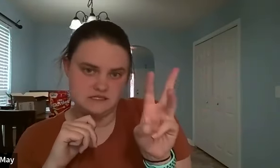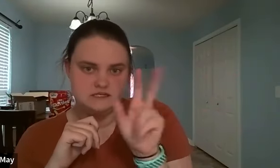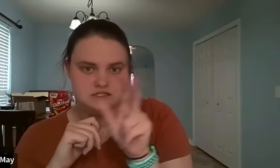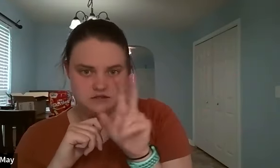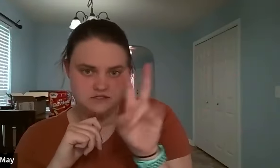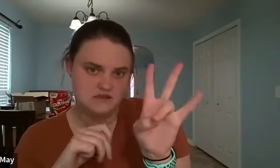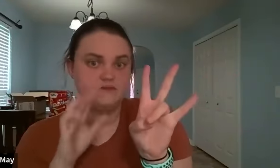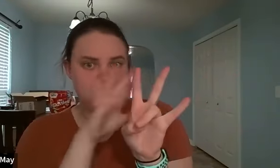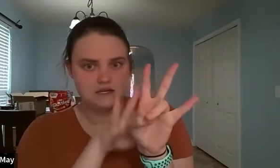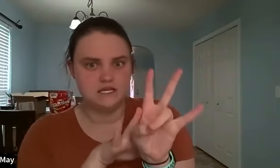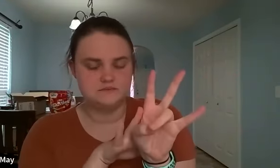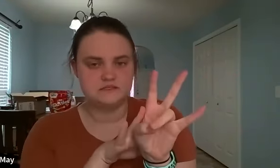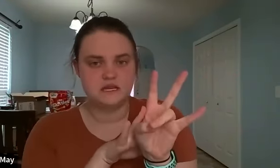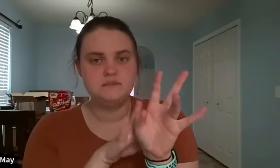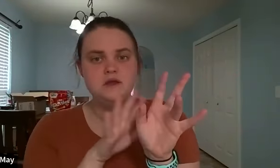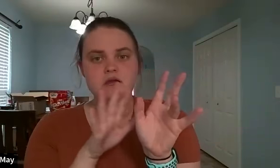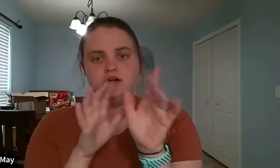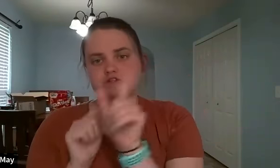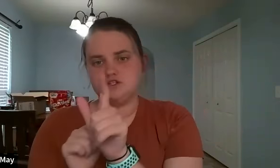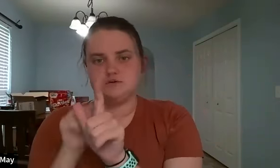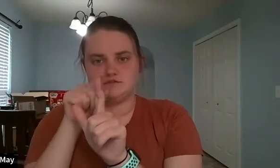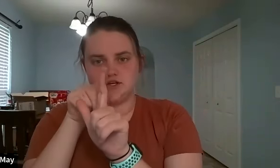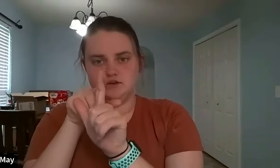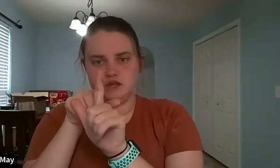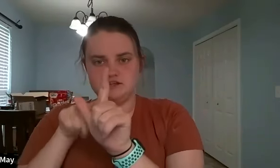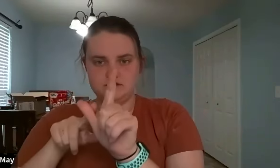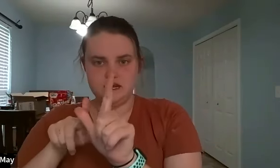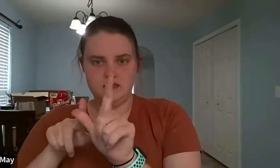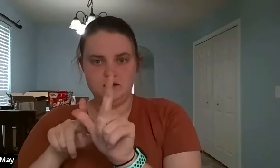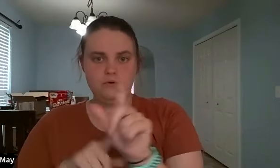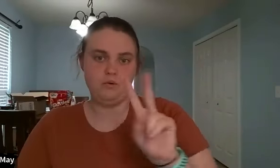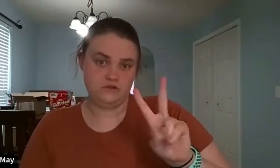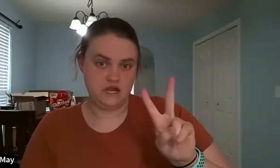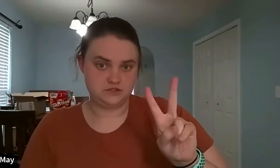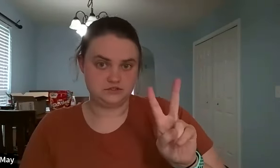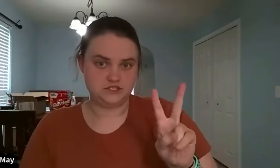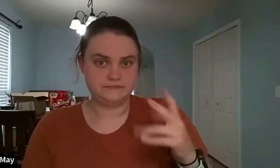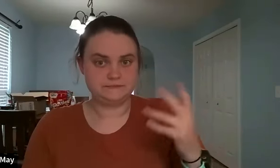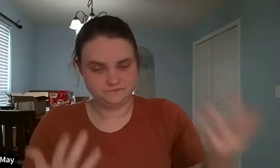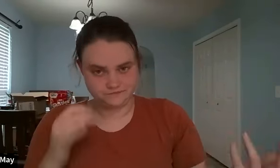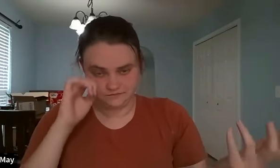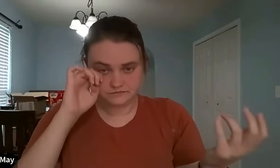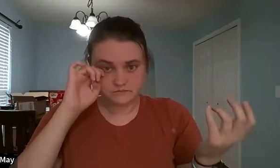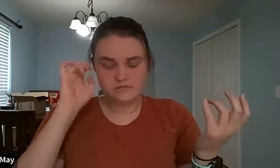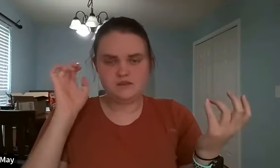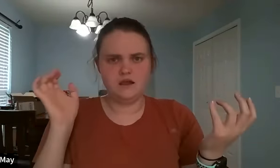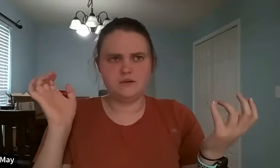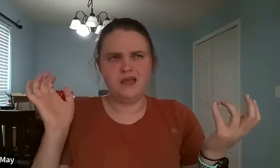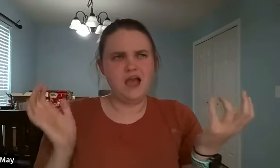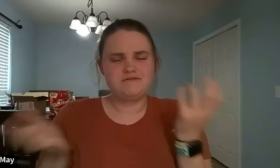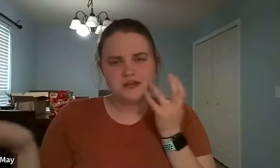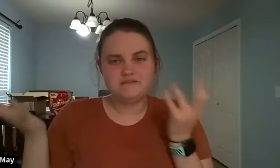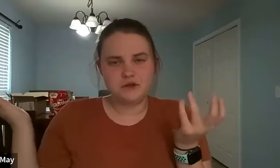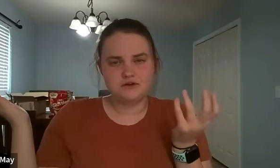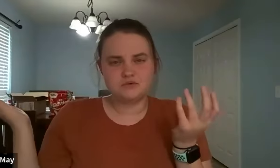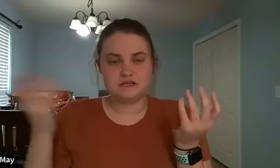36, 37, that kind of keeps it same. 2 is where you can do that L or the actual 2. I've kind of noticed more because